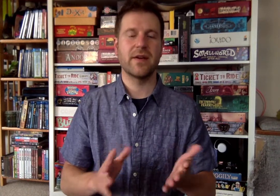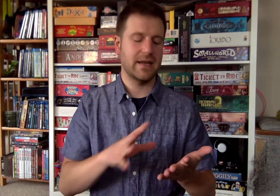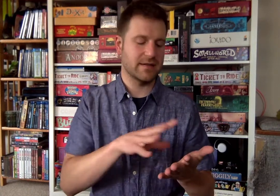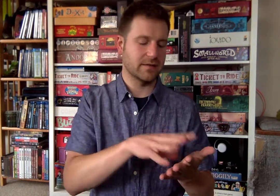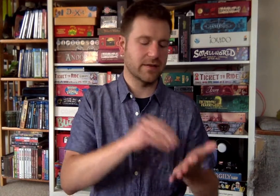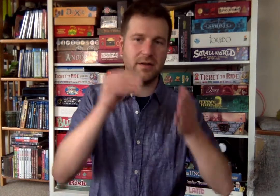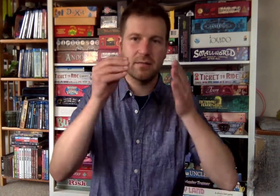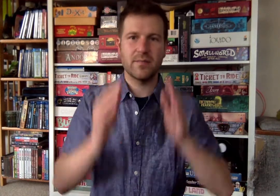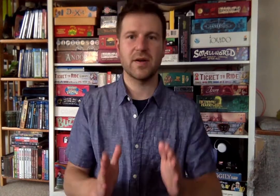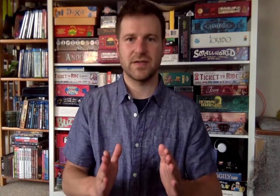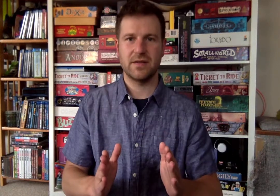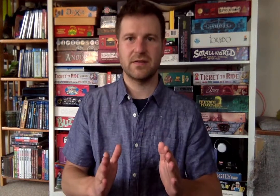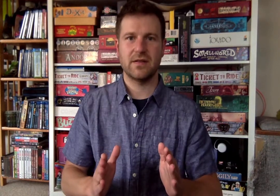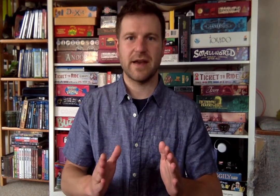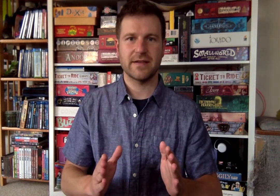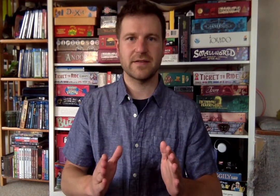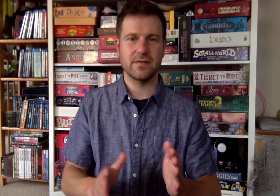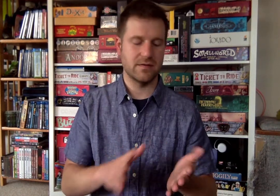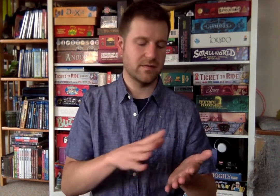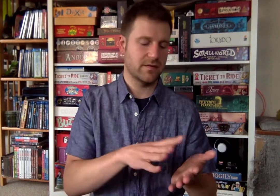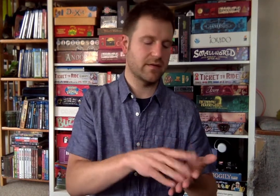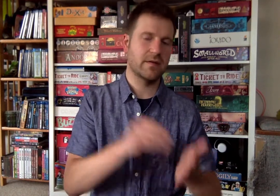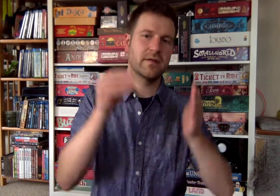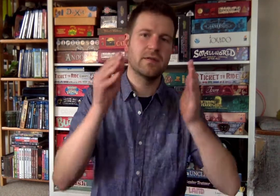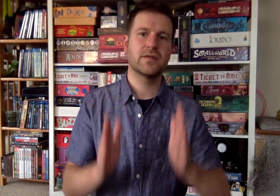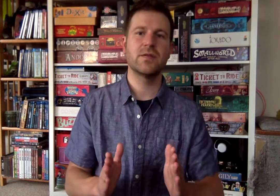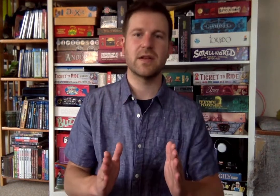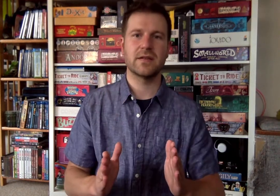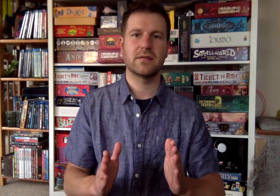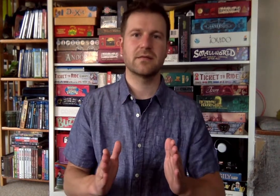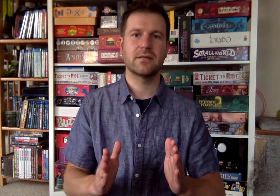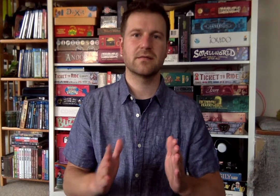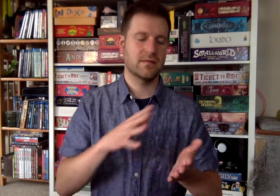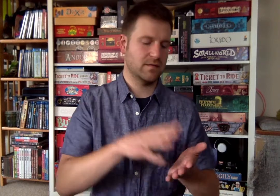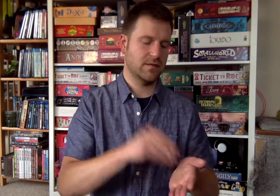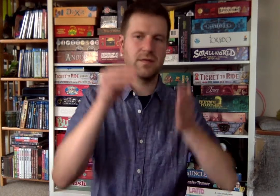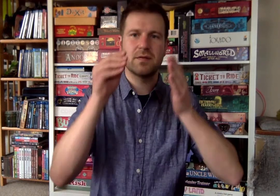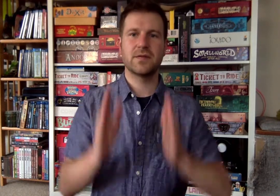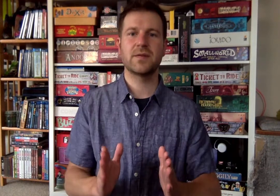is a learn person. That is a student. Student. Student.